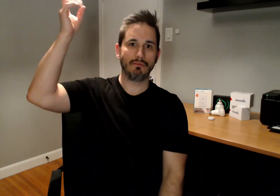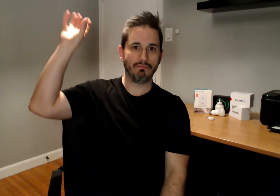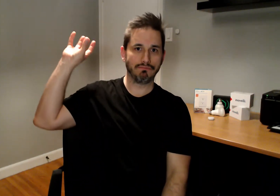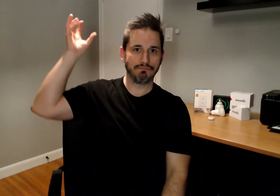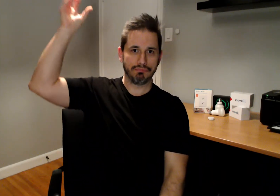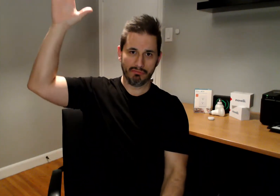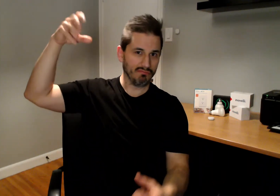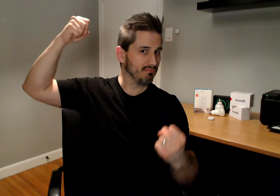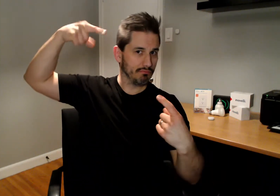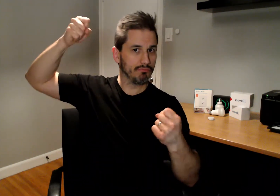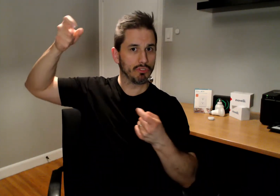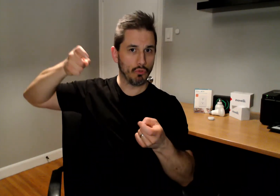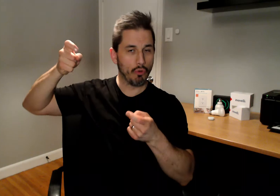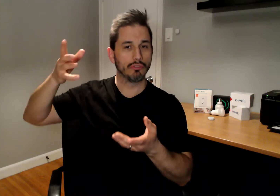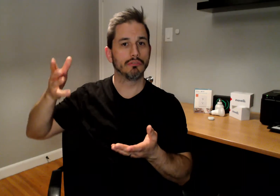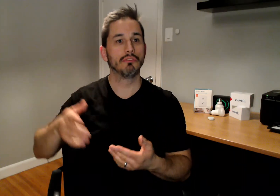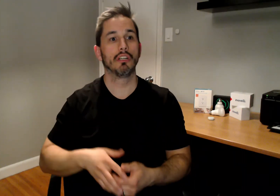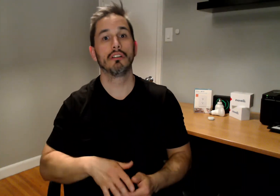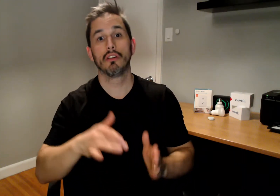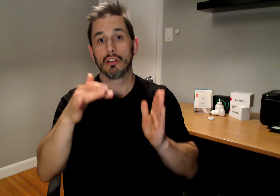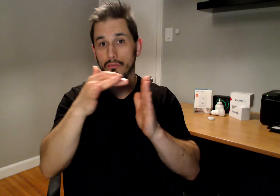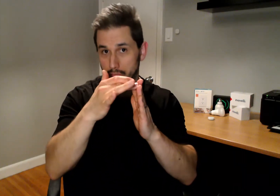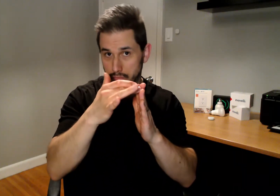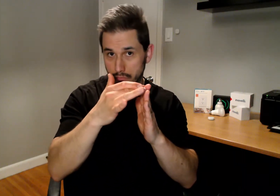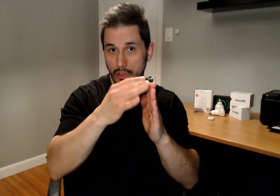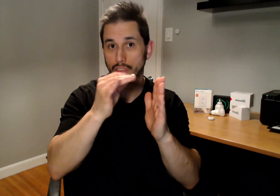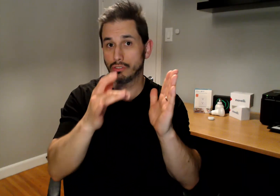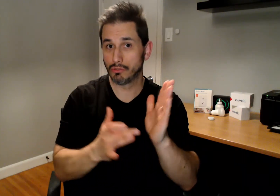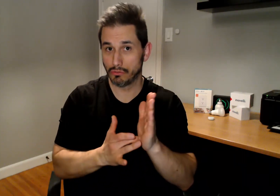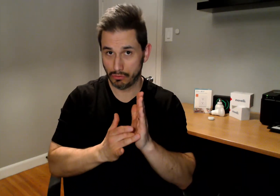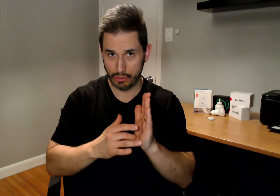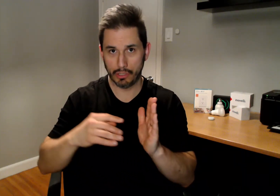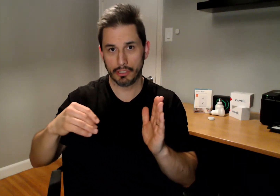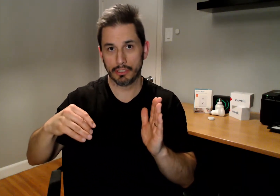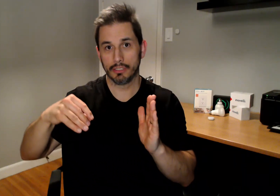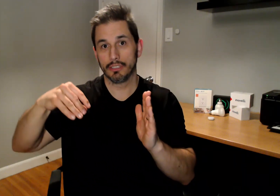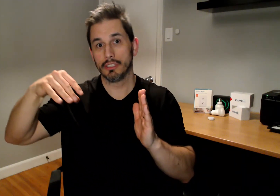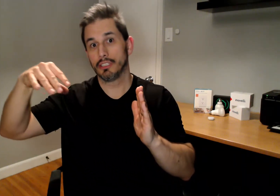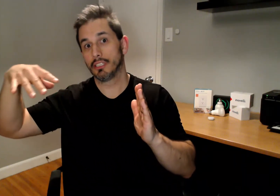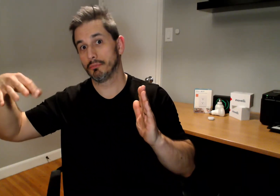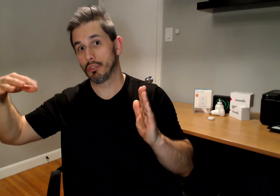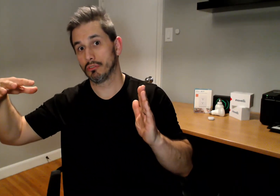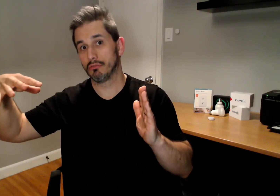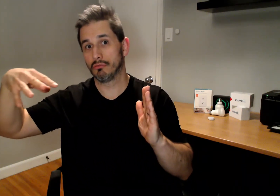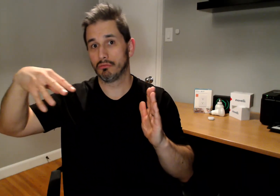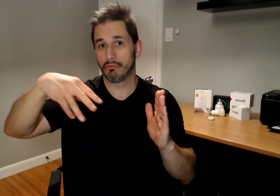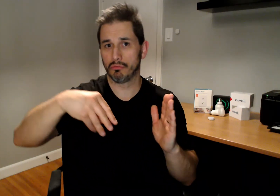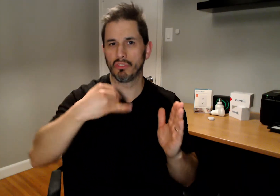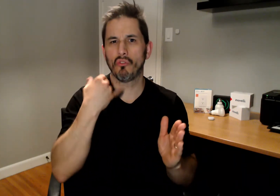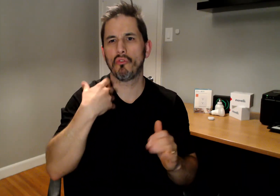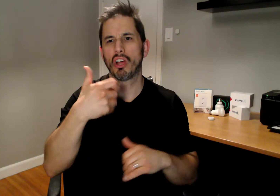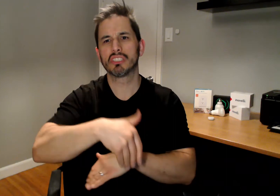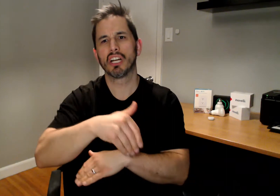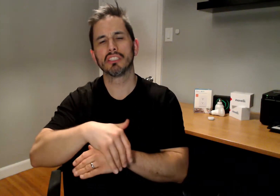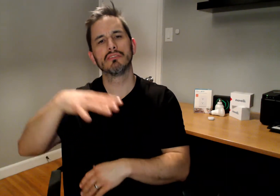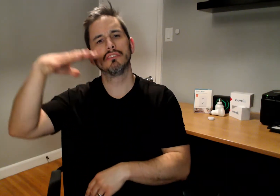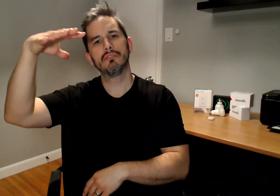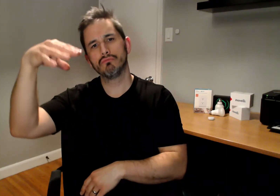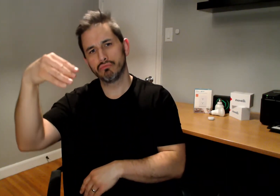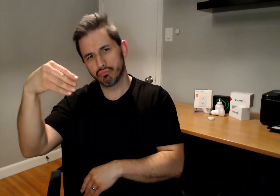the regular on or off buttons, it's connected to her smart light and it turns it on or off. She can also press and hold